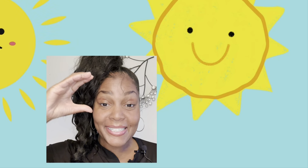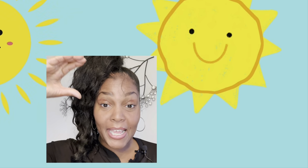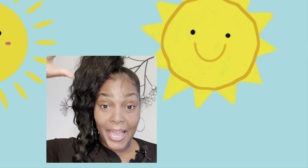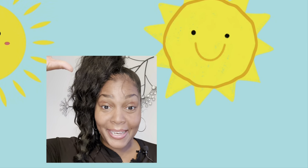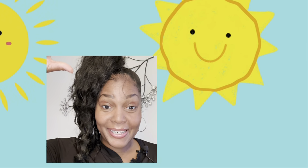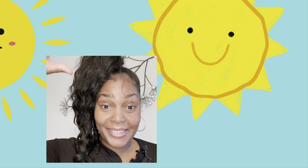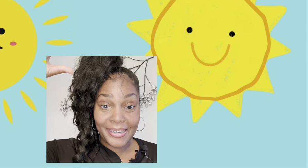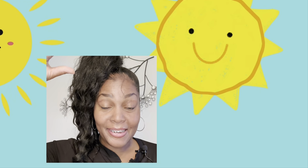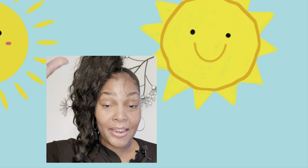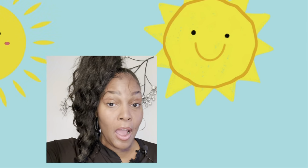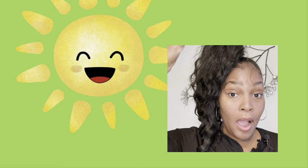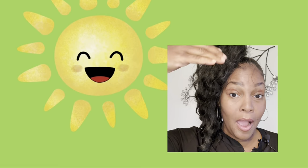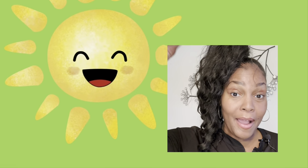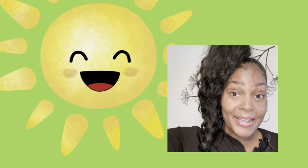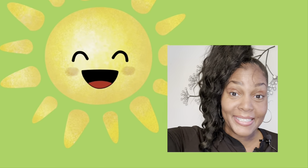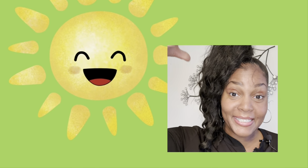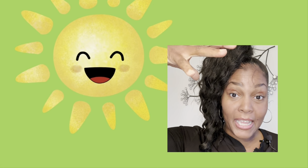Sun.